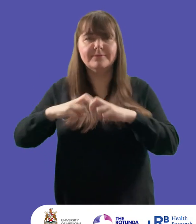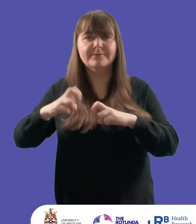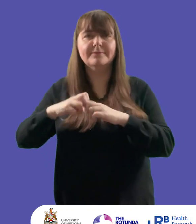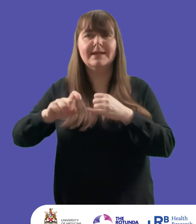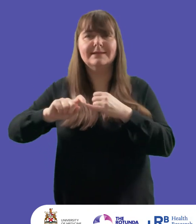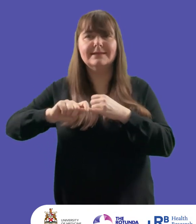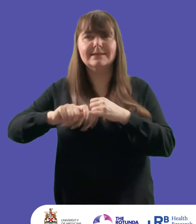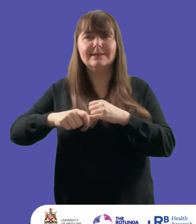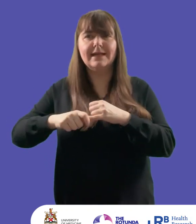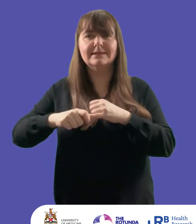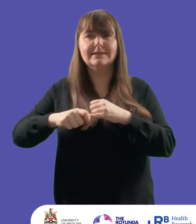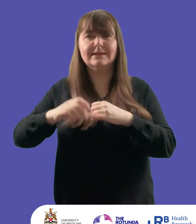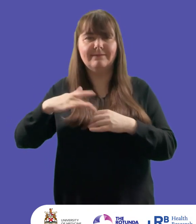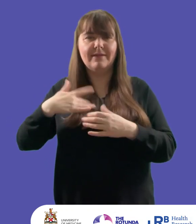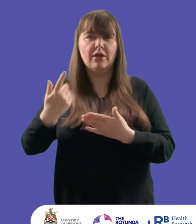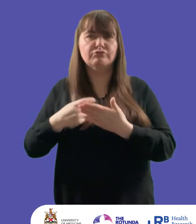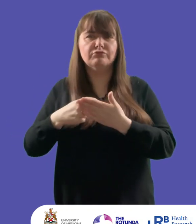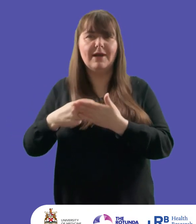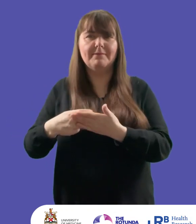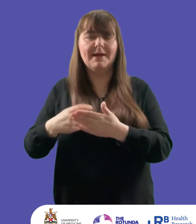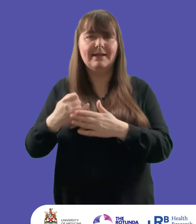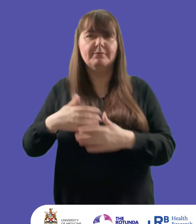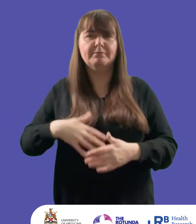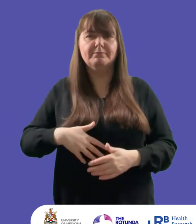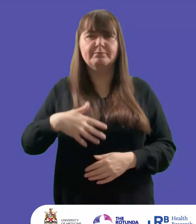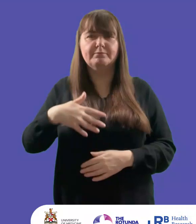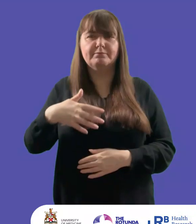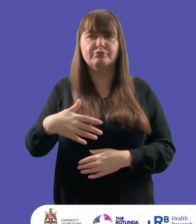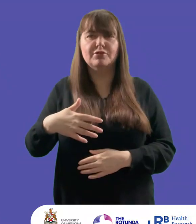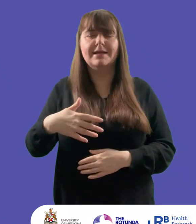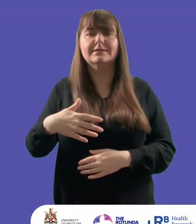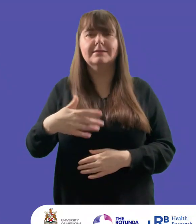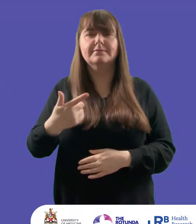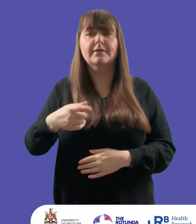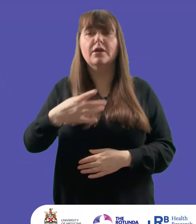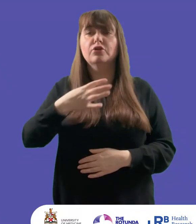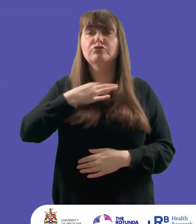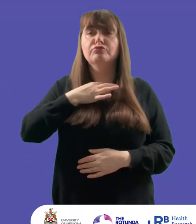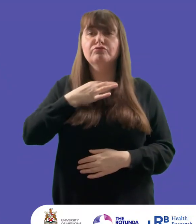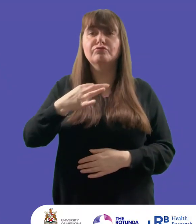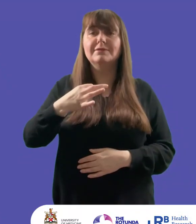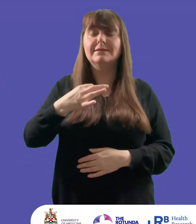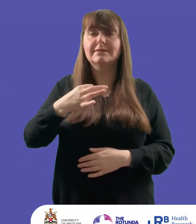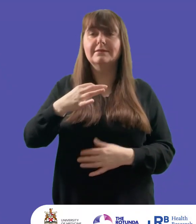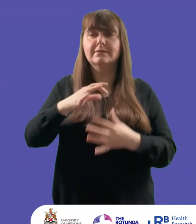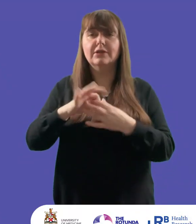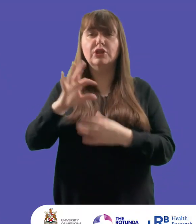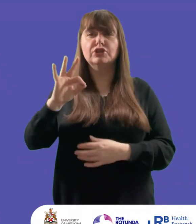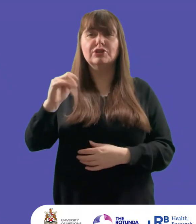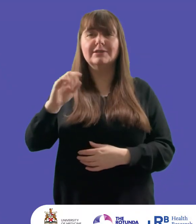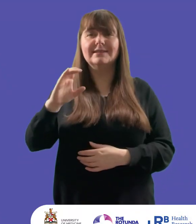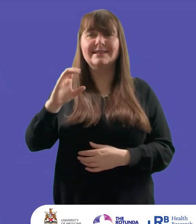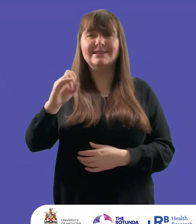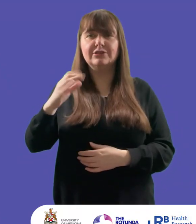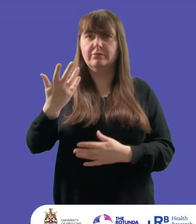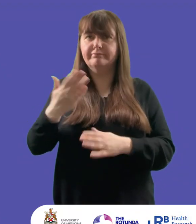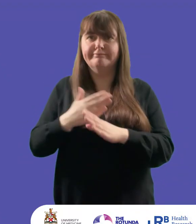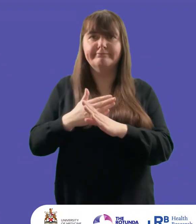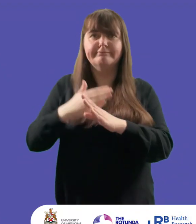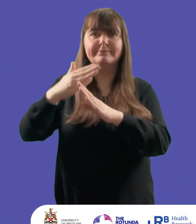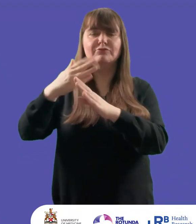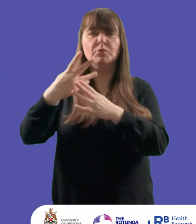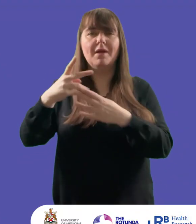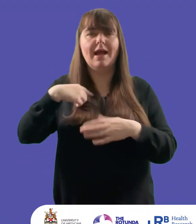testing that may be recommended in the pregnancy. The risk of certain genetic conditions increases as we